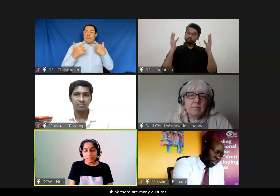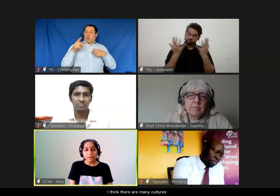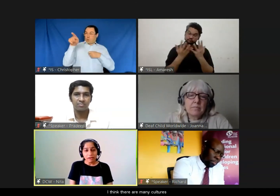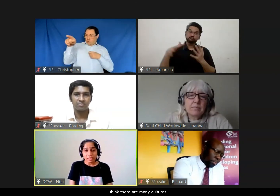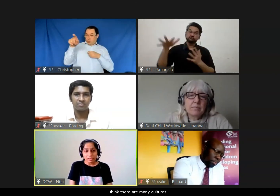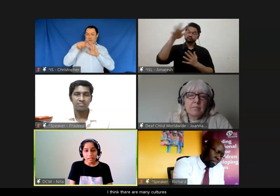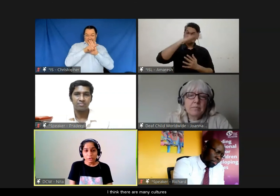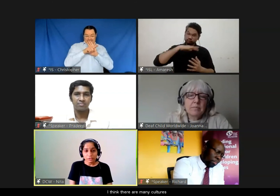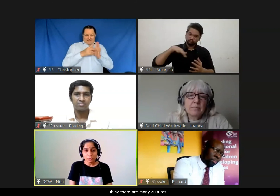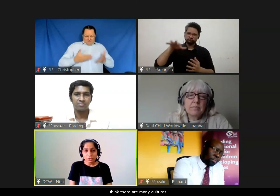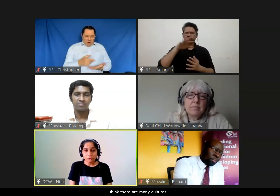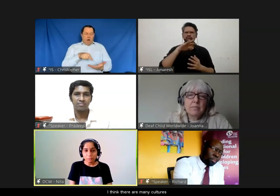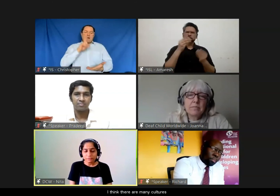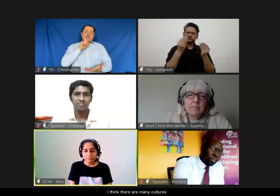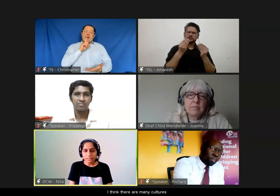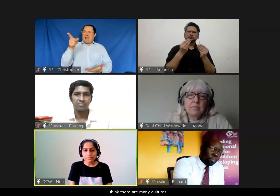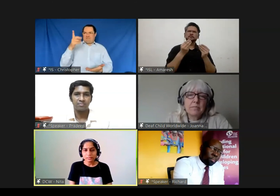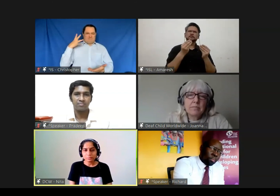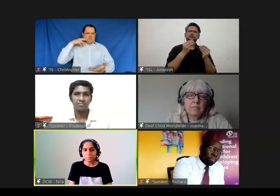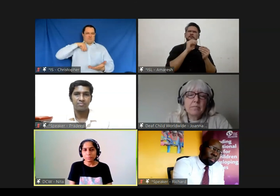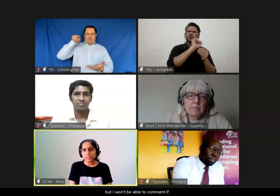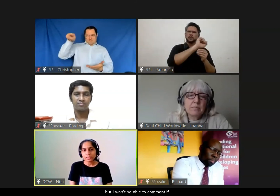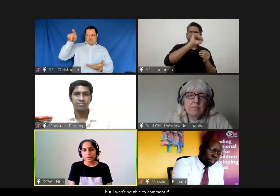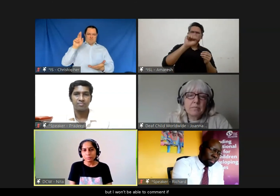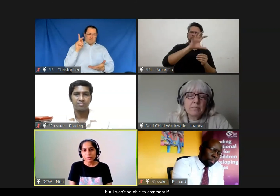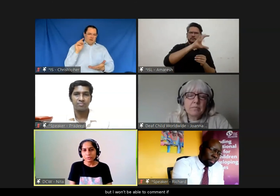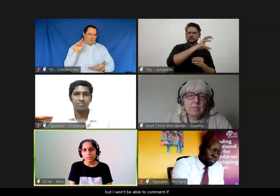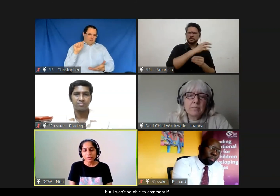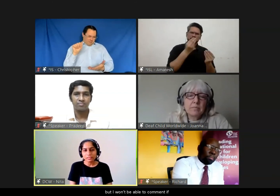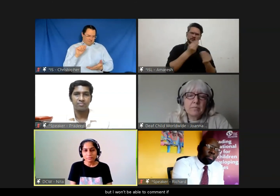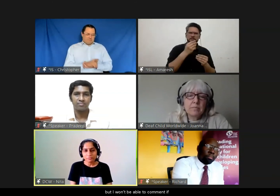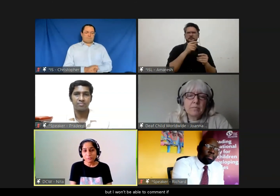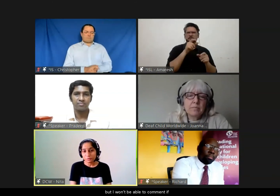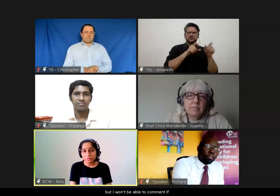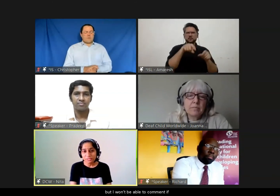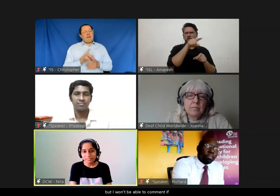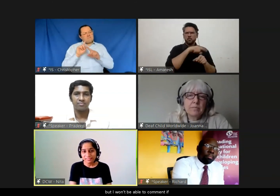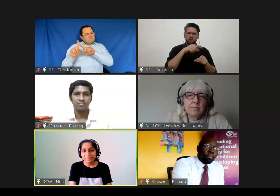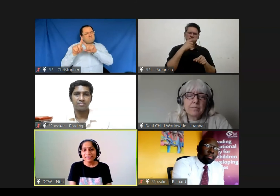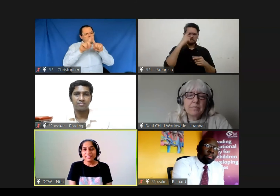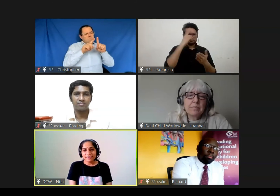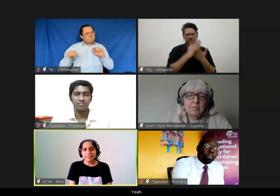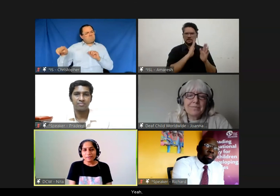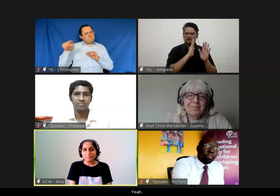I think there are many cultures which do believe this, but I won't be able to comment if it is universal.